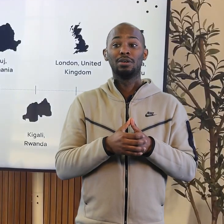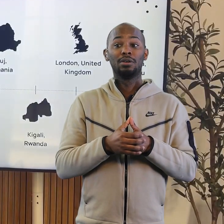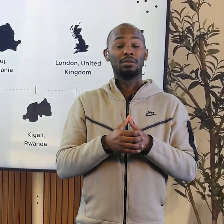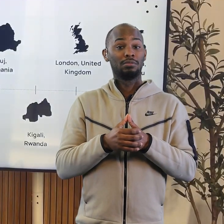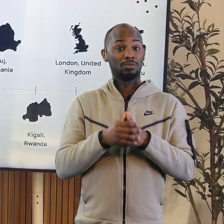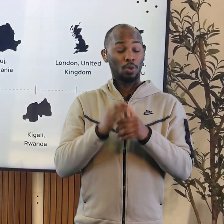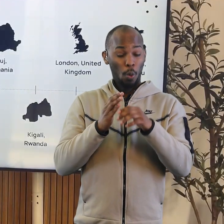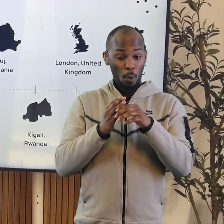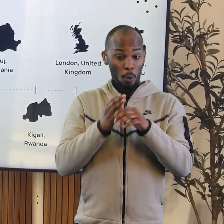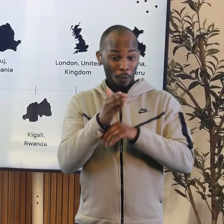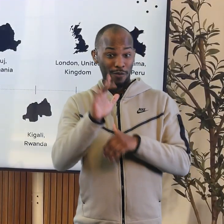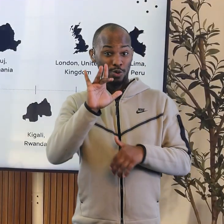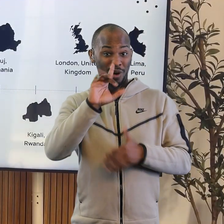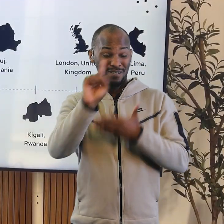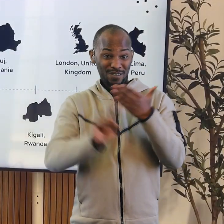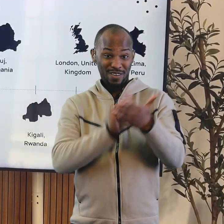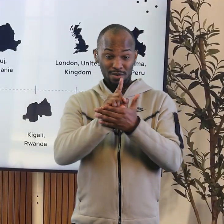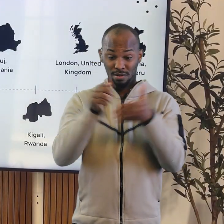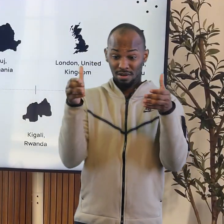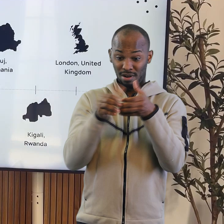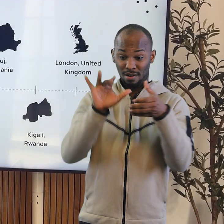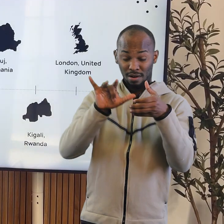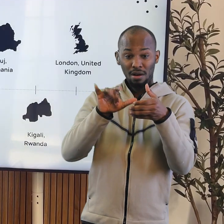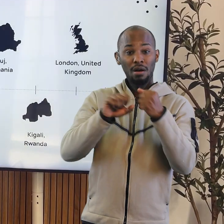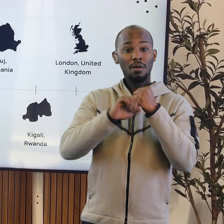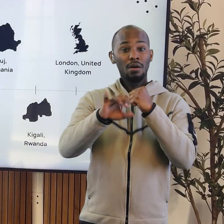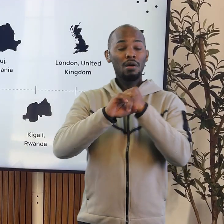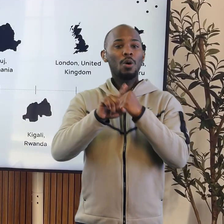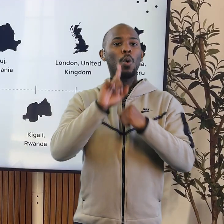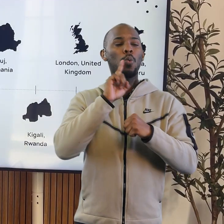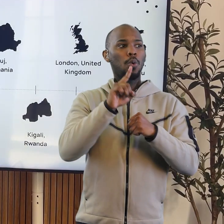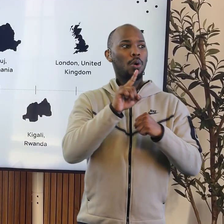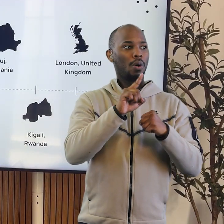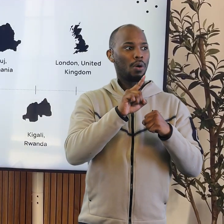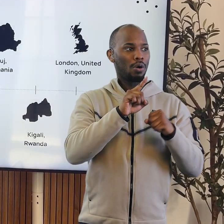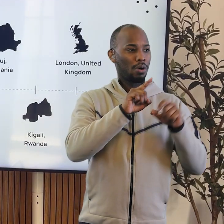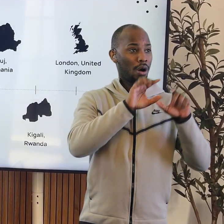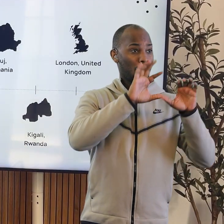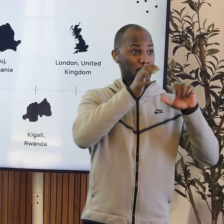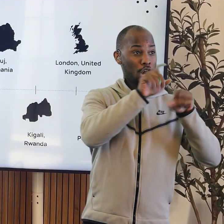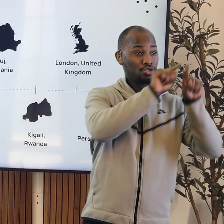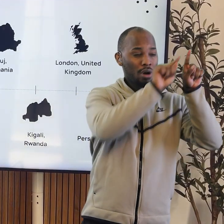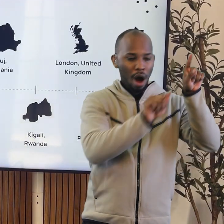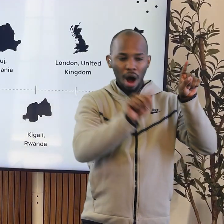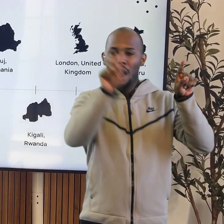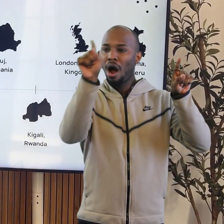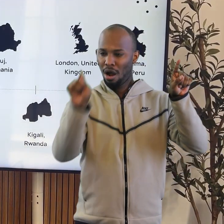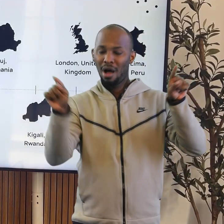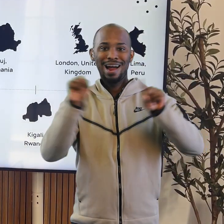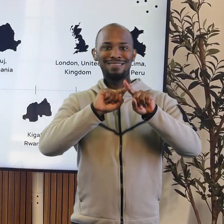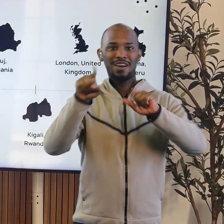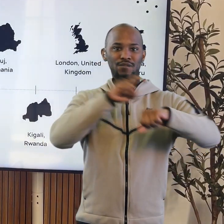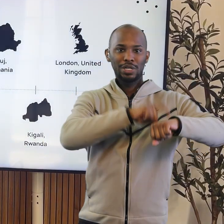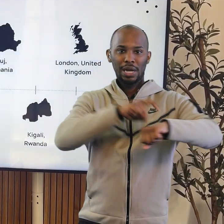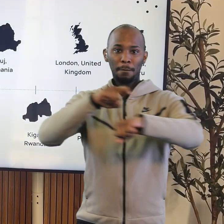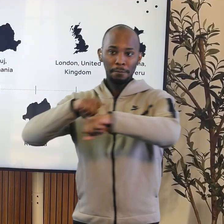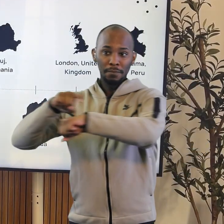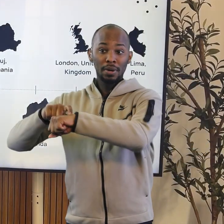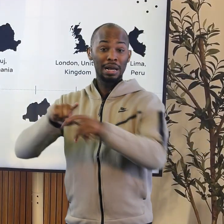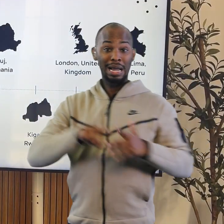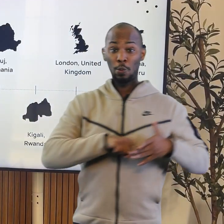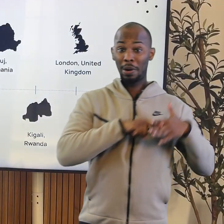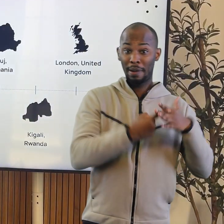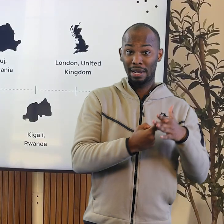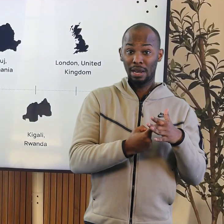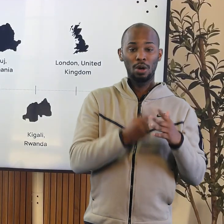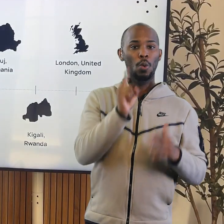the course of 25 hours, the Gather 25 broadcast will move across the world via time zone. So for example,